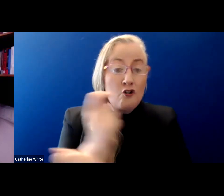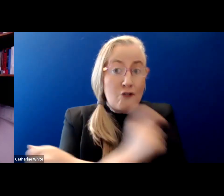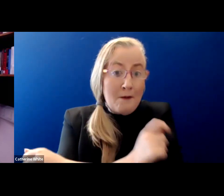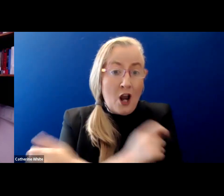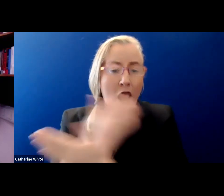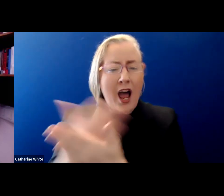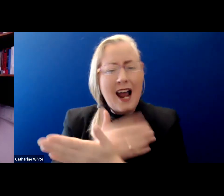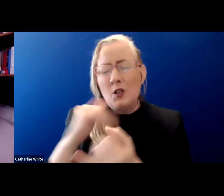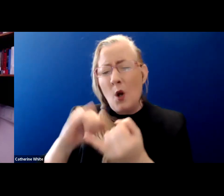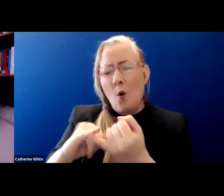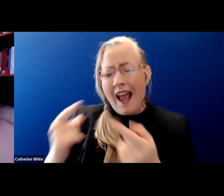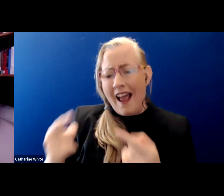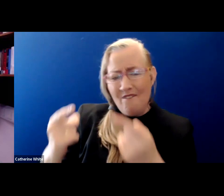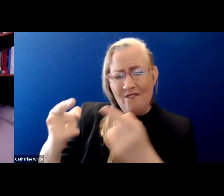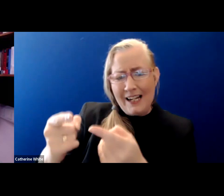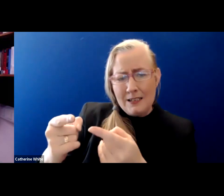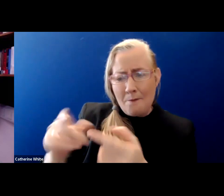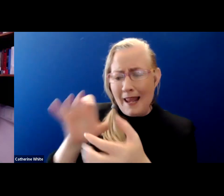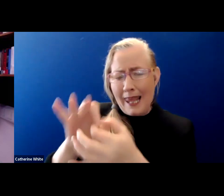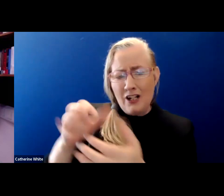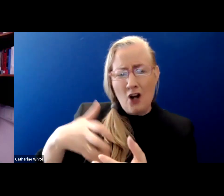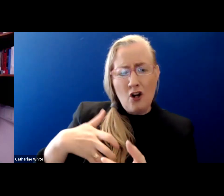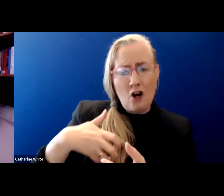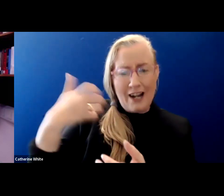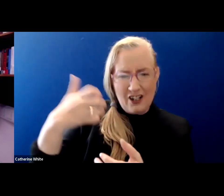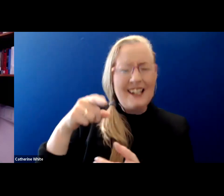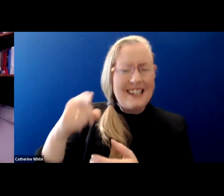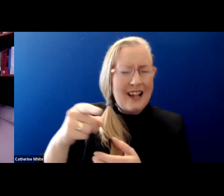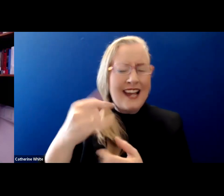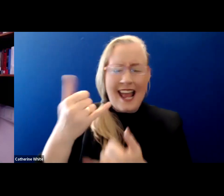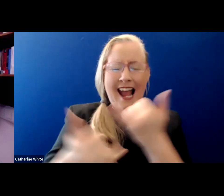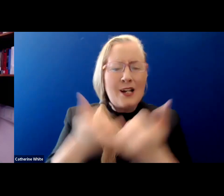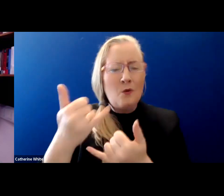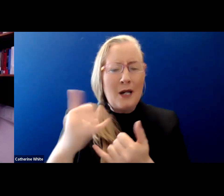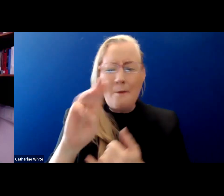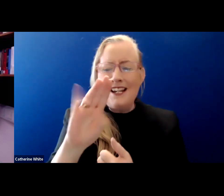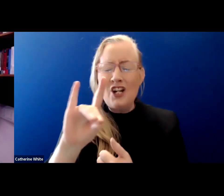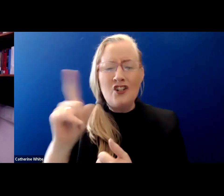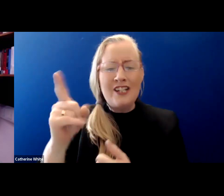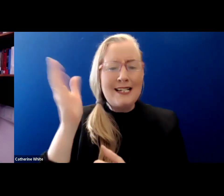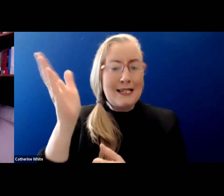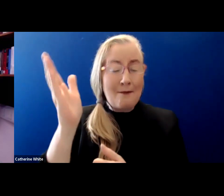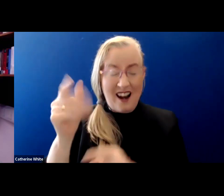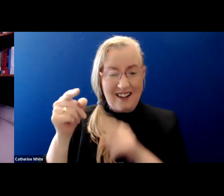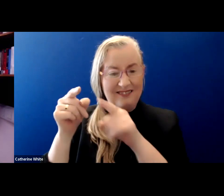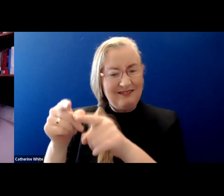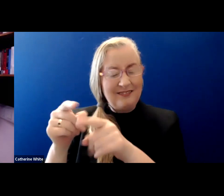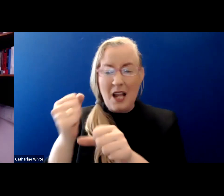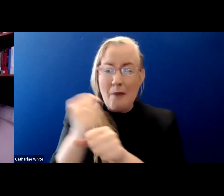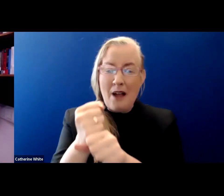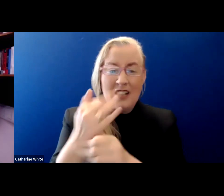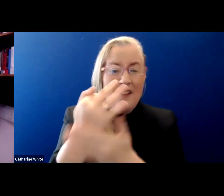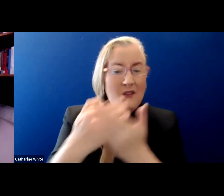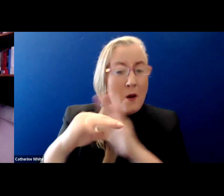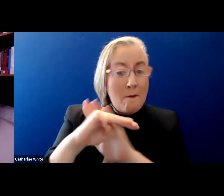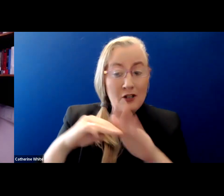constitute a victim of the crime of aggression. This was at our annual PhD seminar, which was taking place just a couple of months before